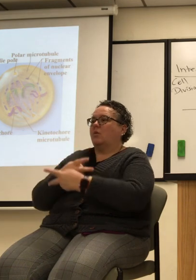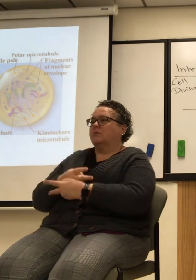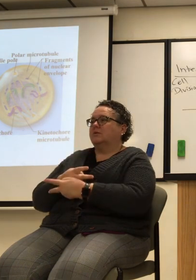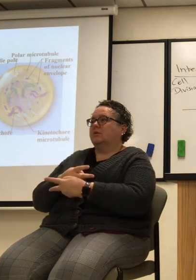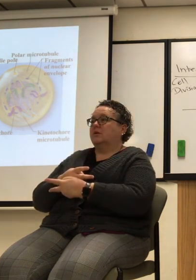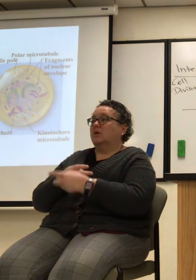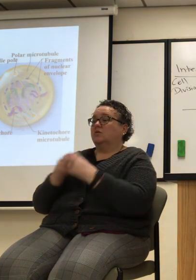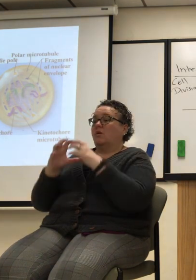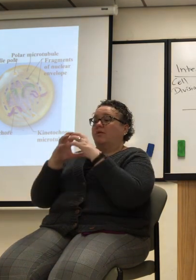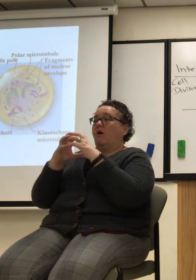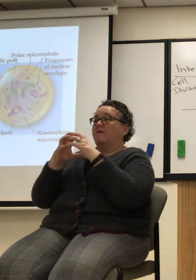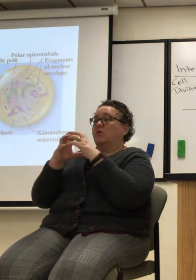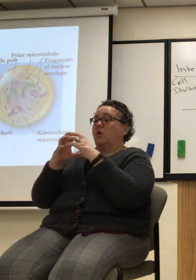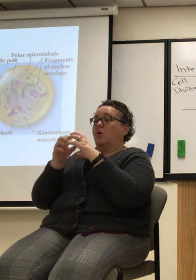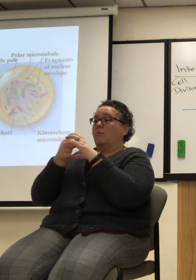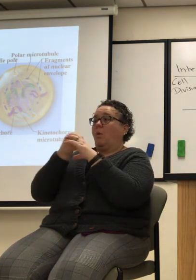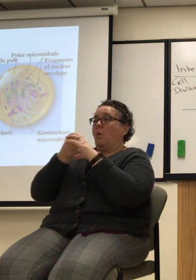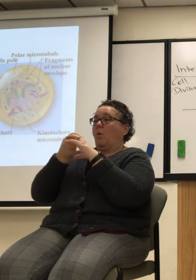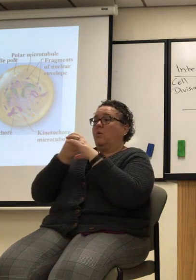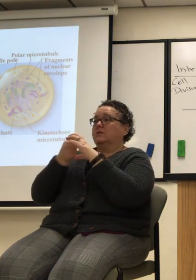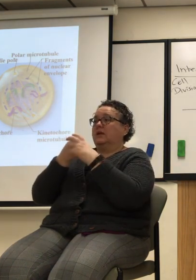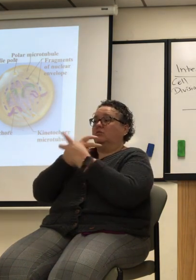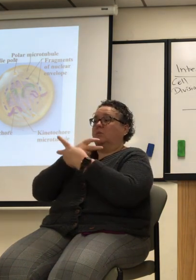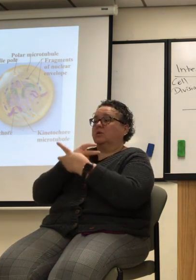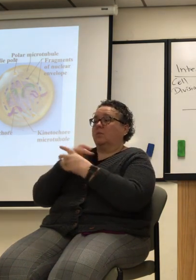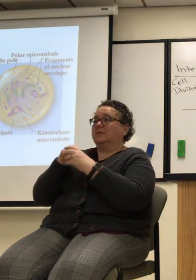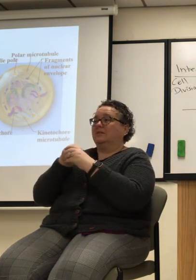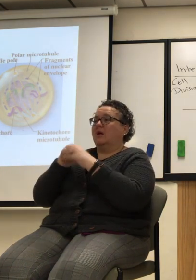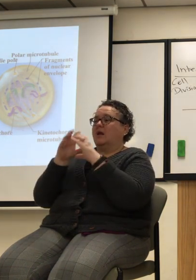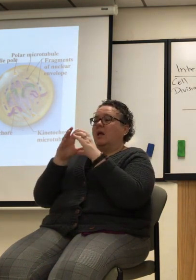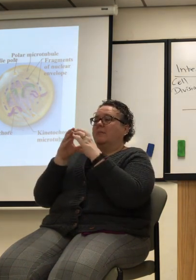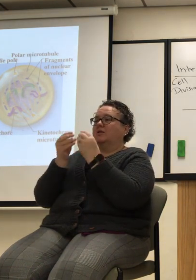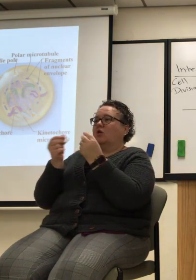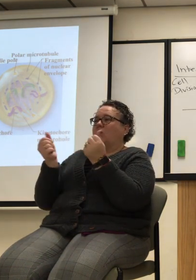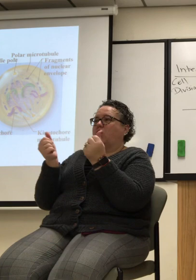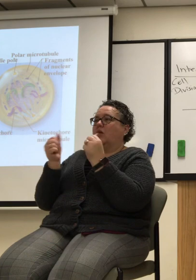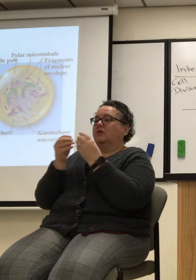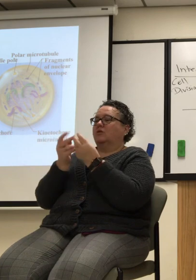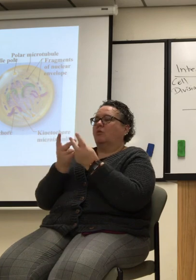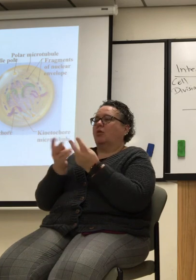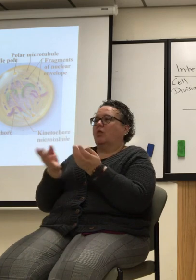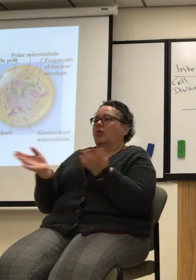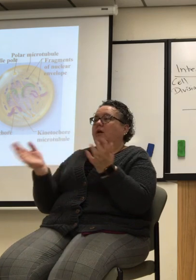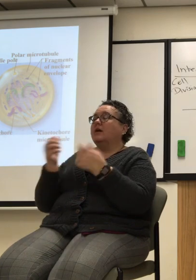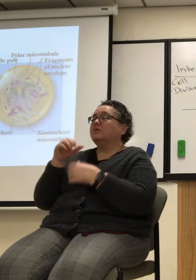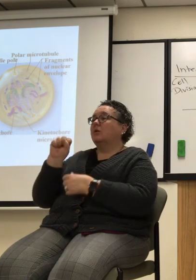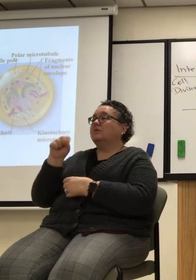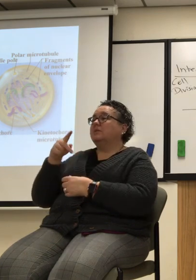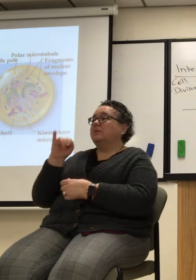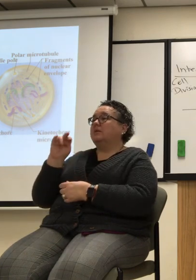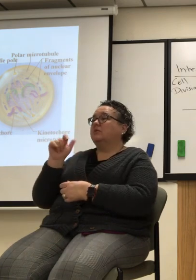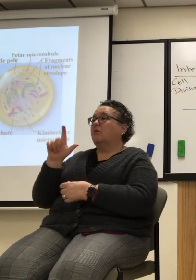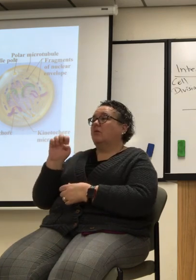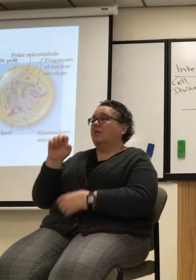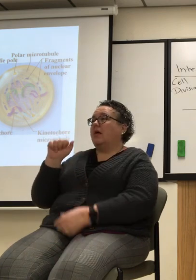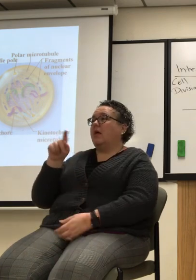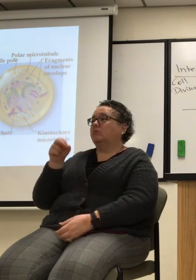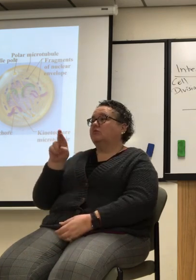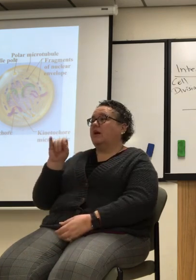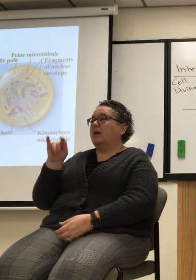of the envelope that surrounds them. So that way the spindle apparatus can do its job, it can grab onto them. In this